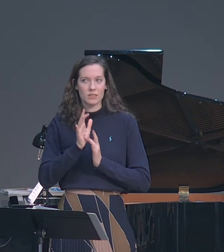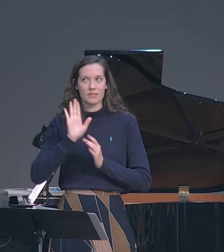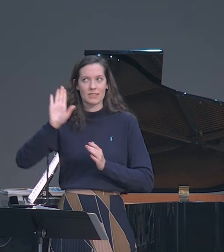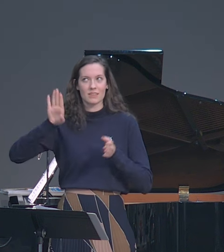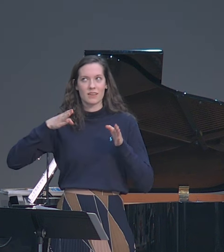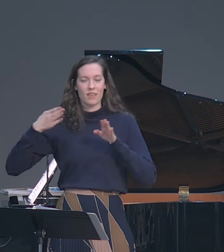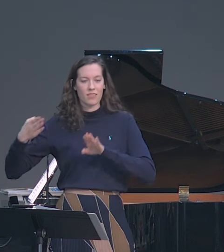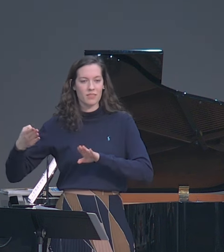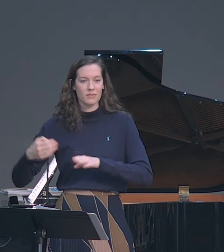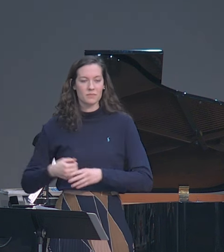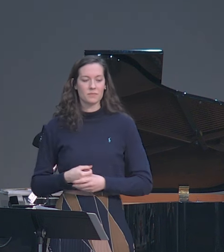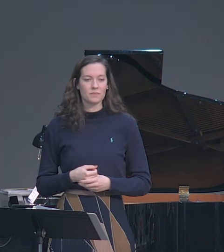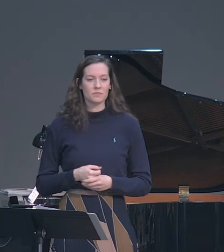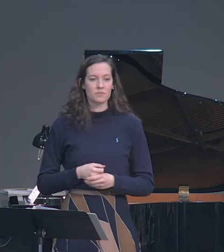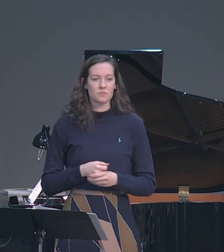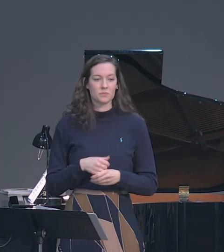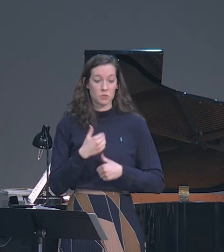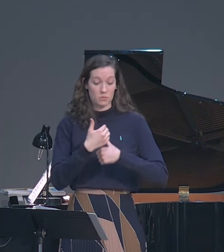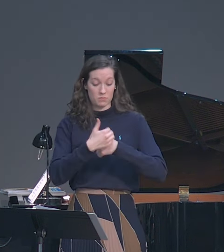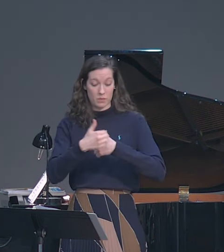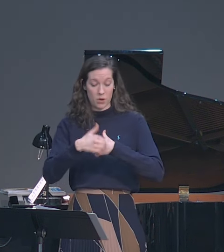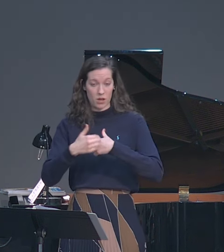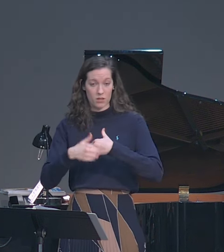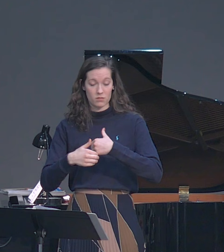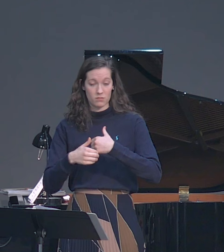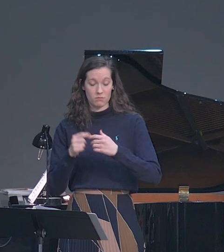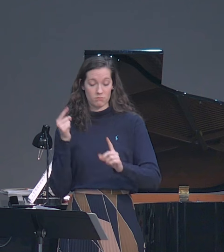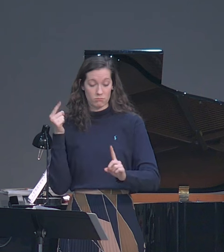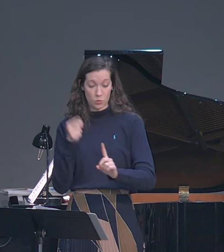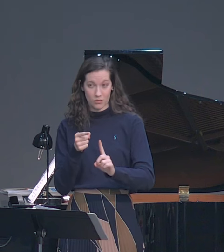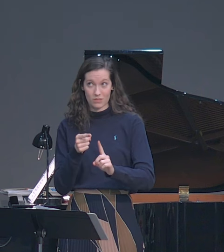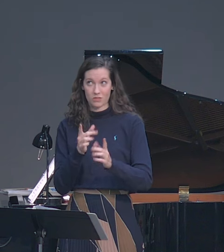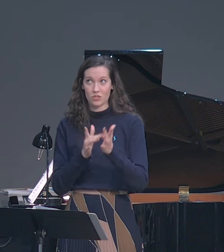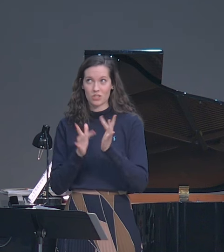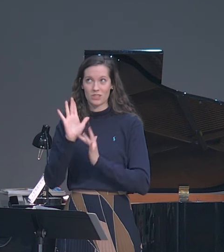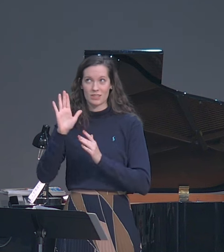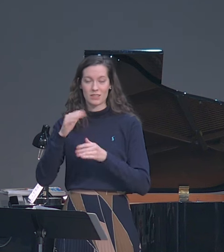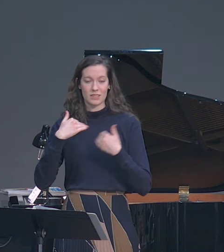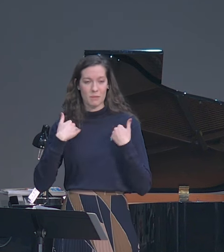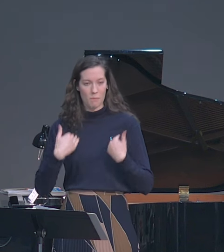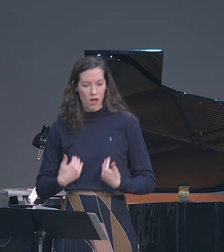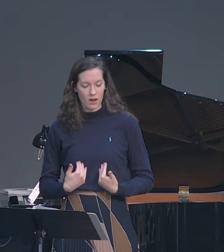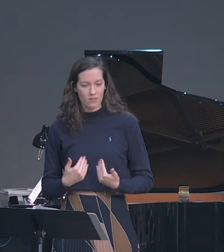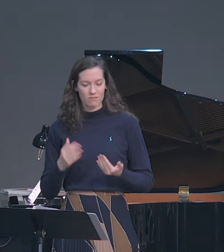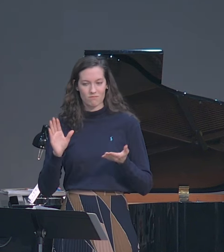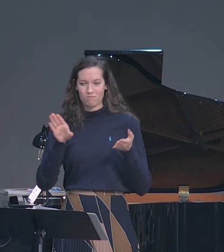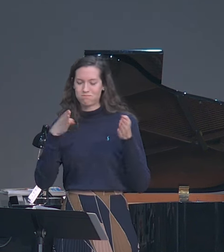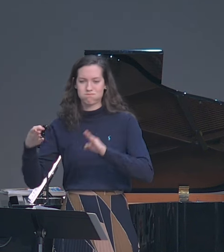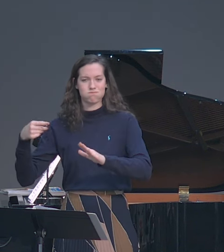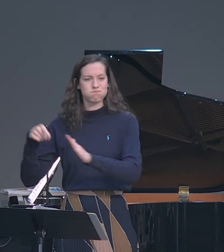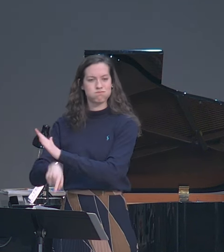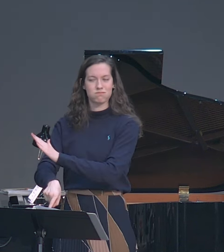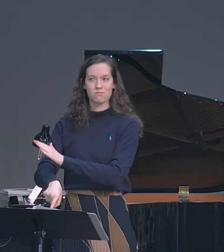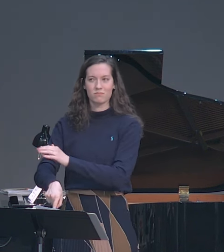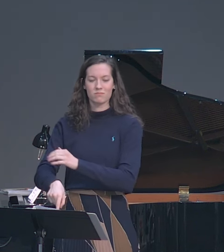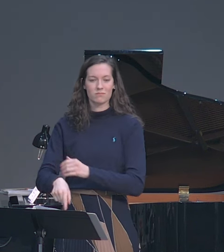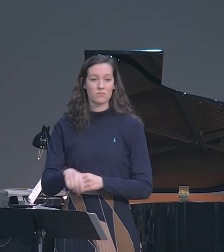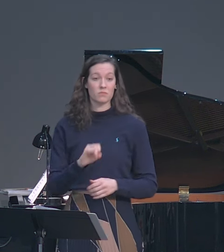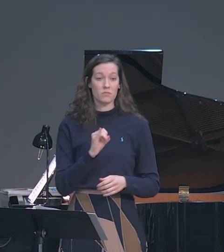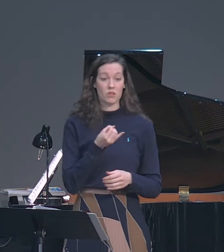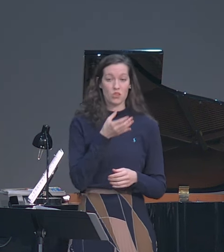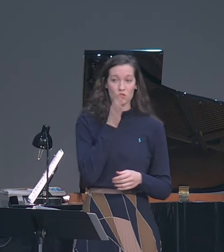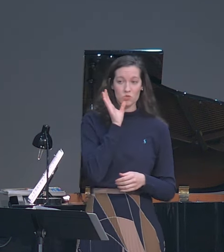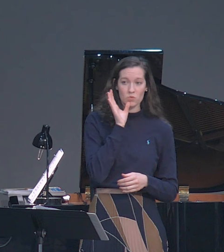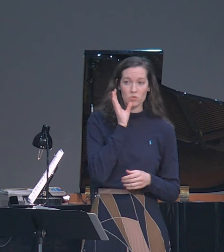death. So the bread points to Jesus' body that was broken. The juice points to Jesus' blood